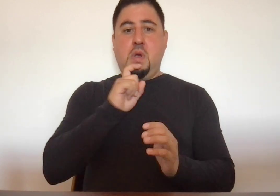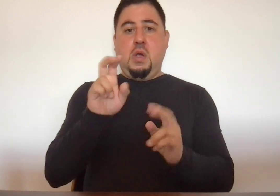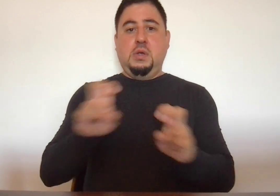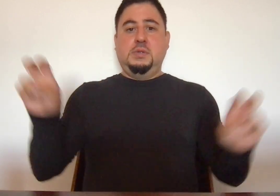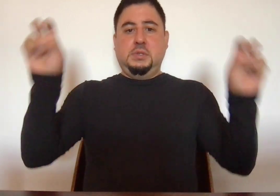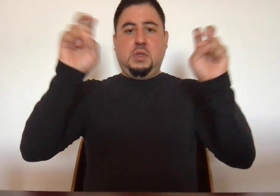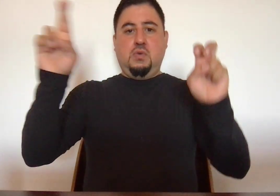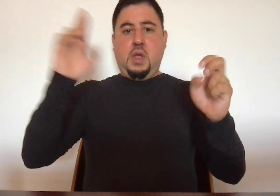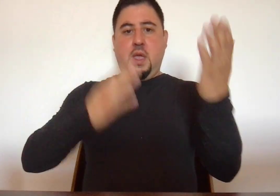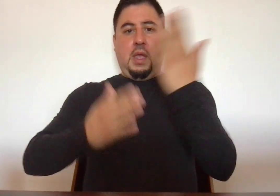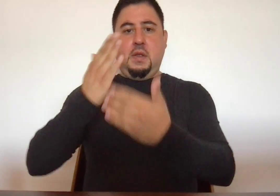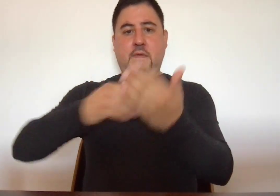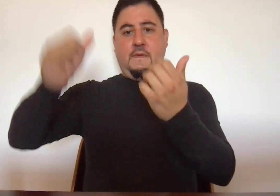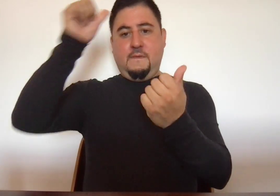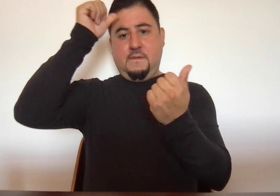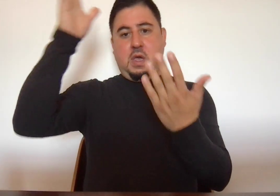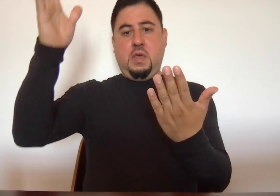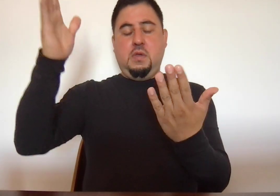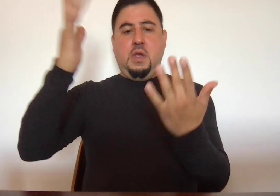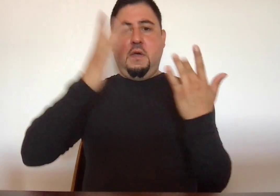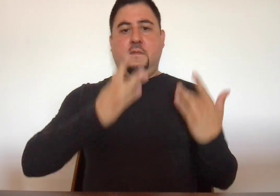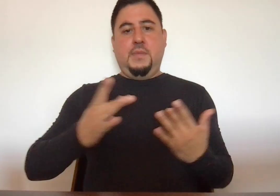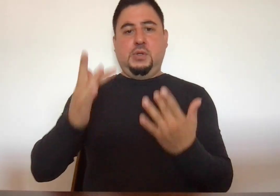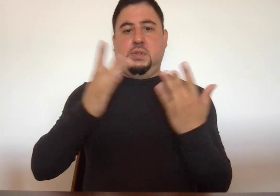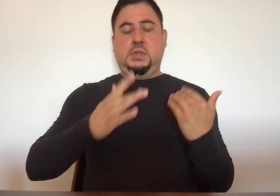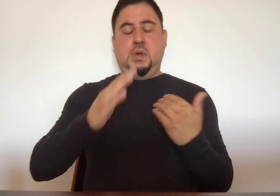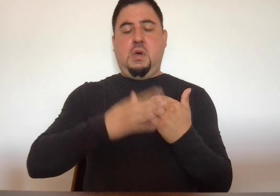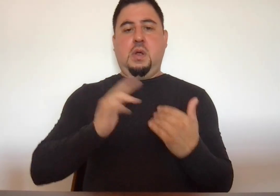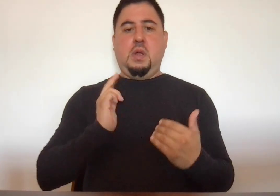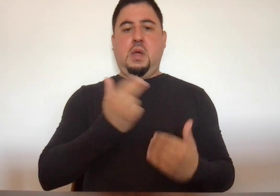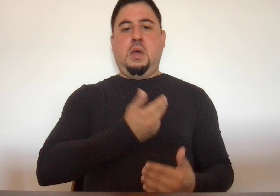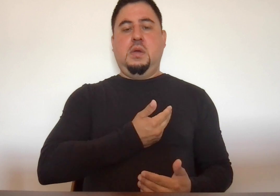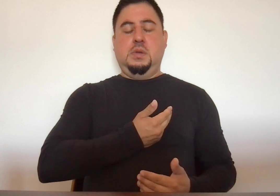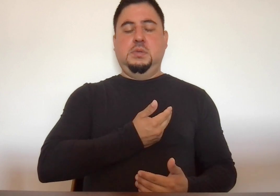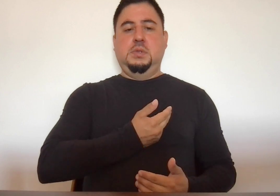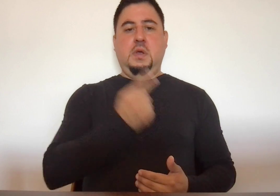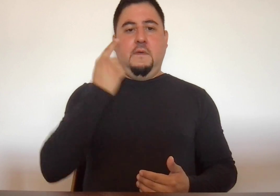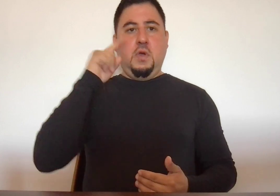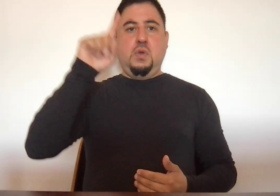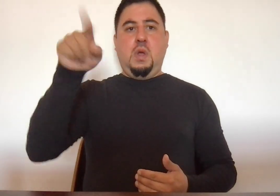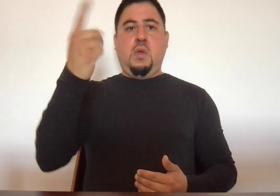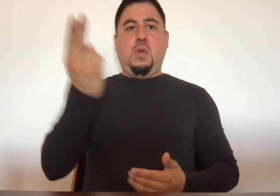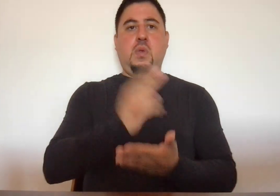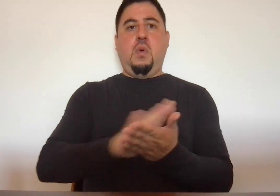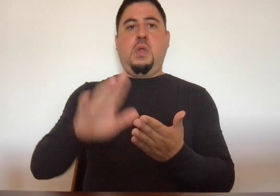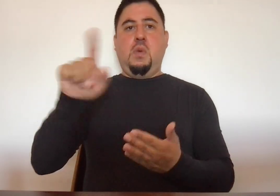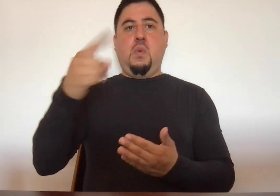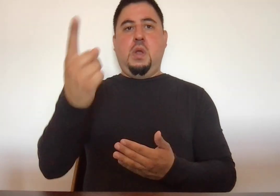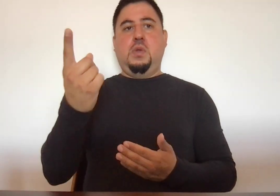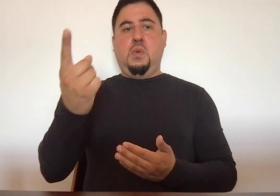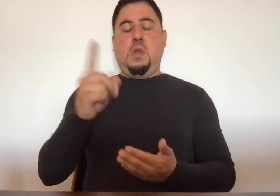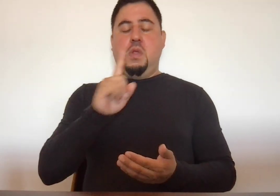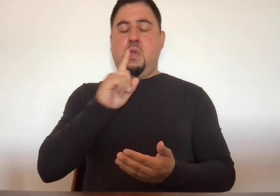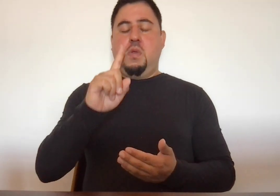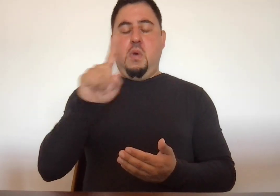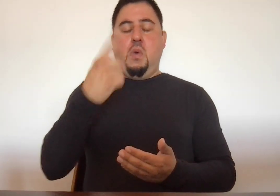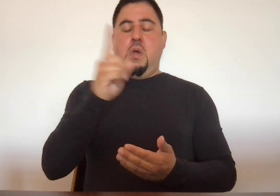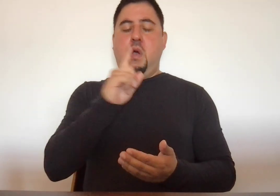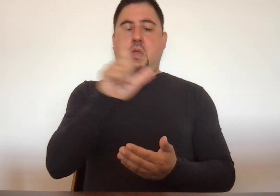seated at the right hand of the Father, have mercy on us. For you alone are the Holy One, you alone are the Lord,